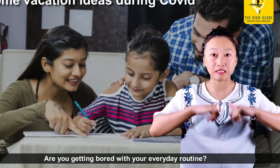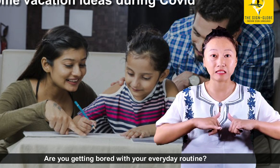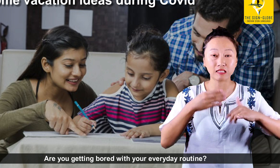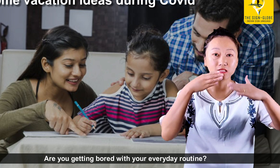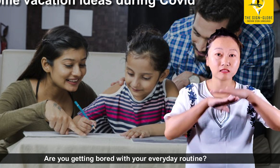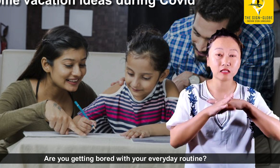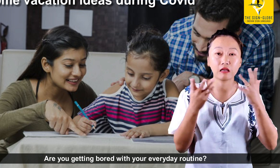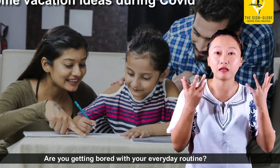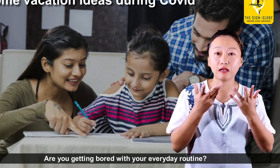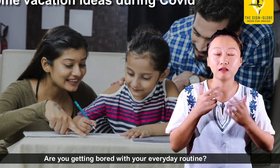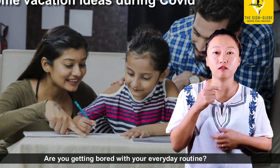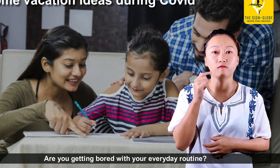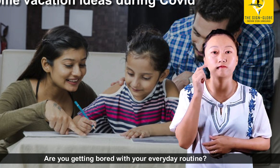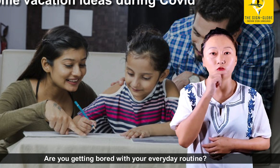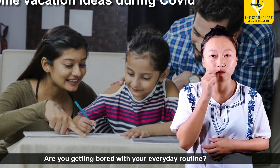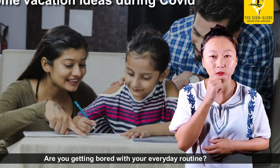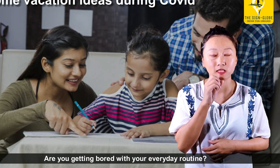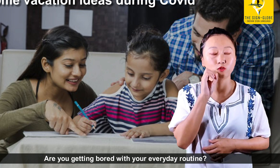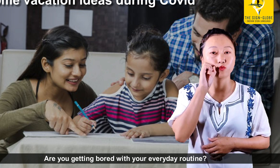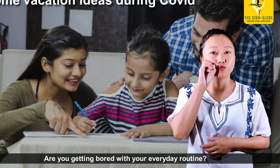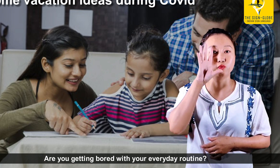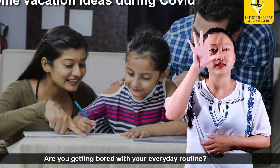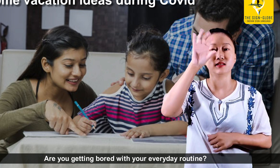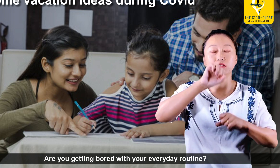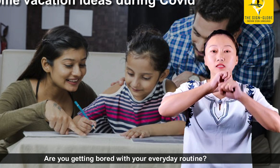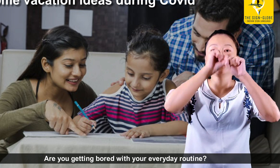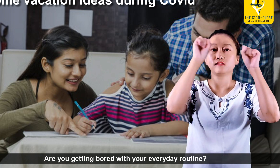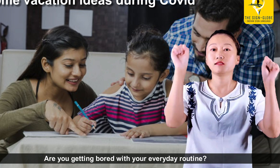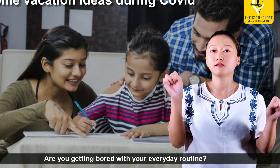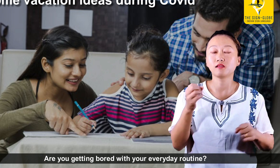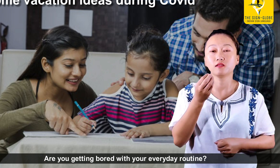Are you getting bored with your everyday routine?